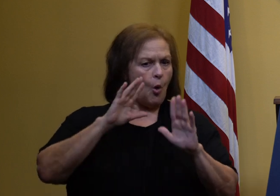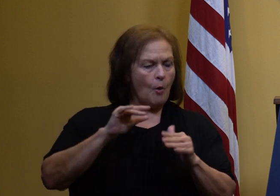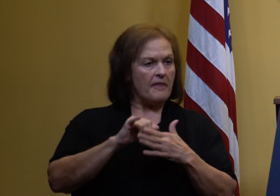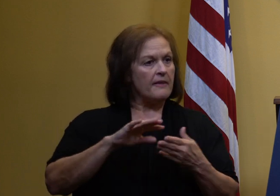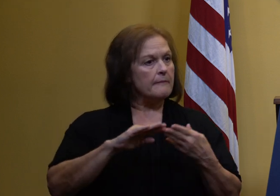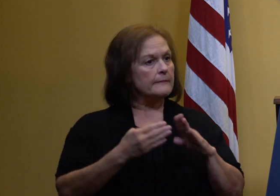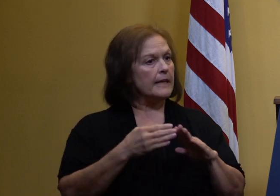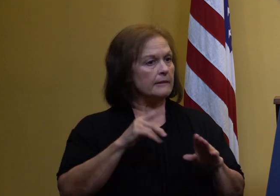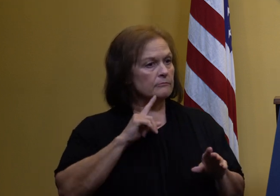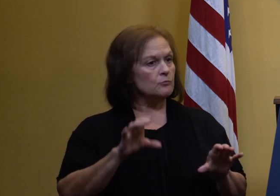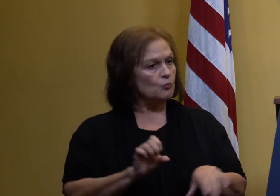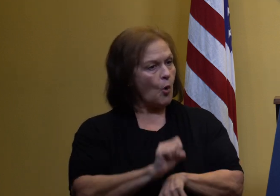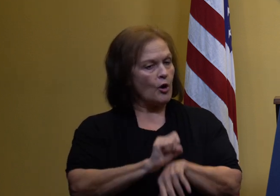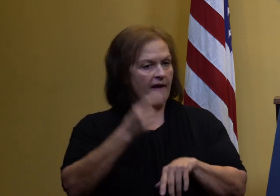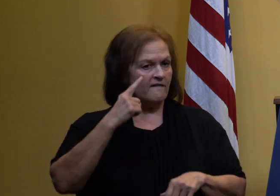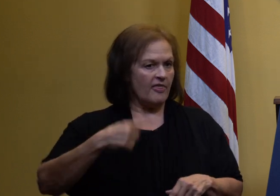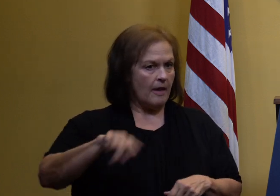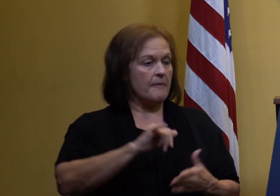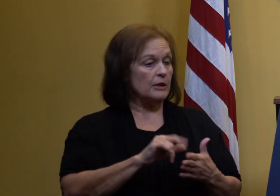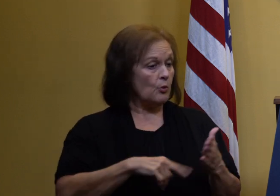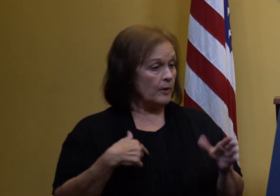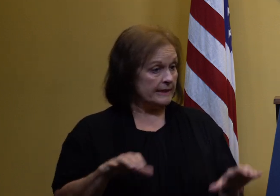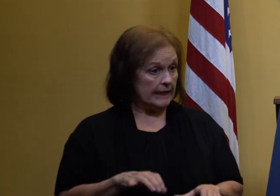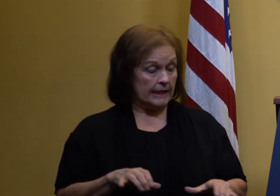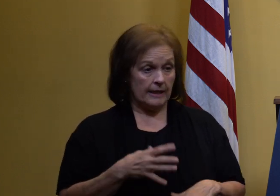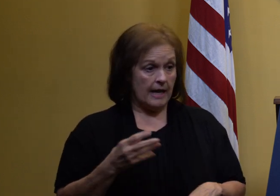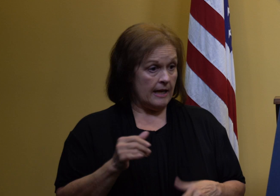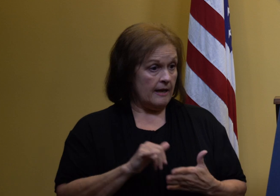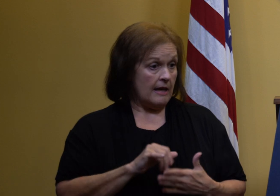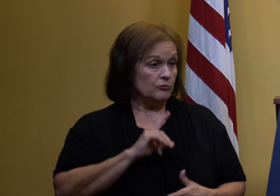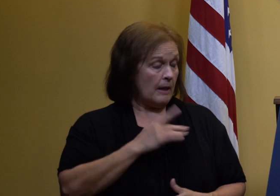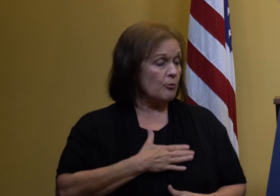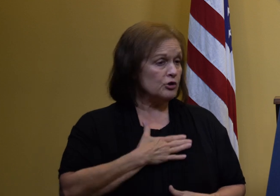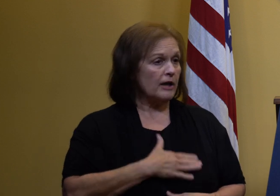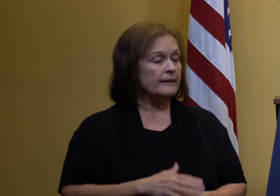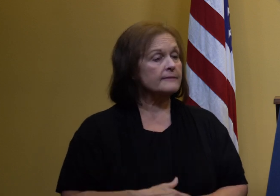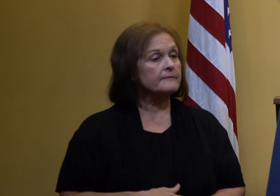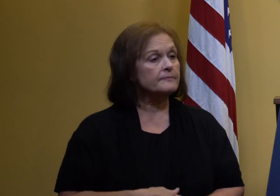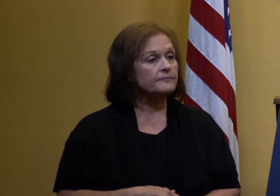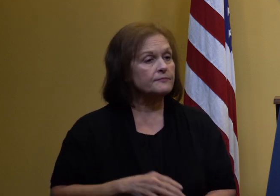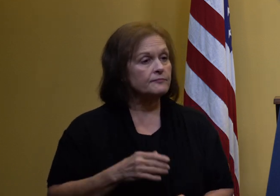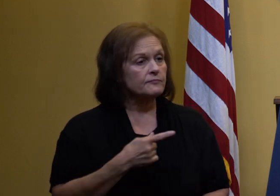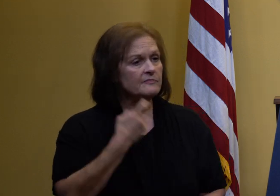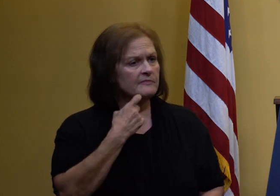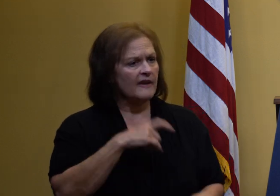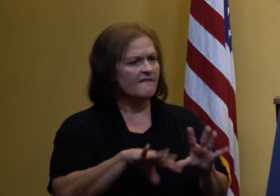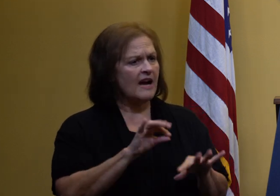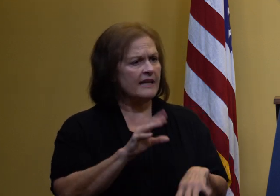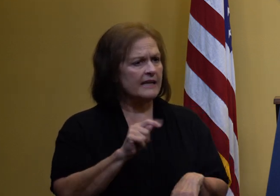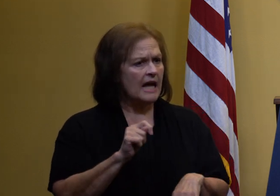is working on their behalf. That's exactly what we did, and it was appreciated. We just learned that